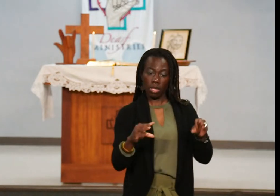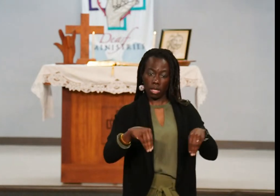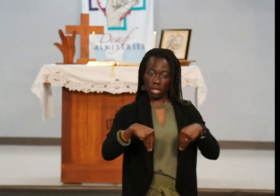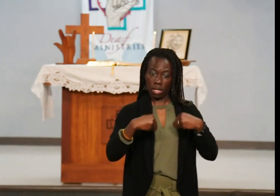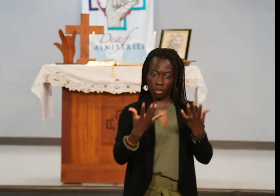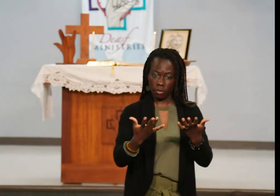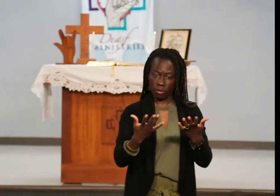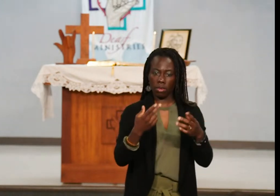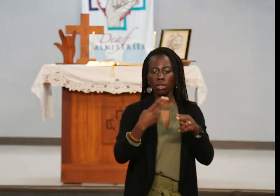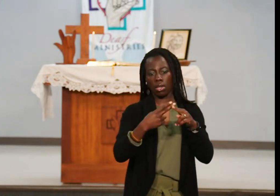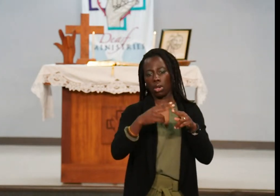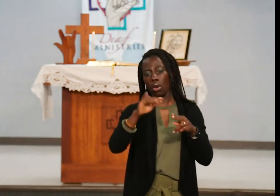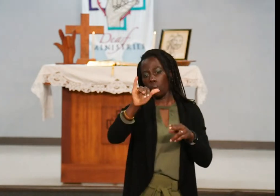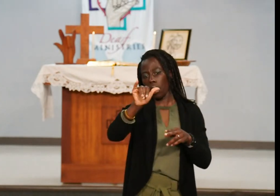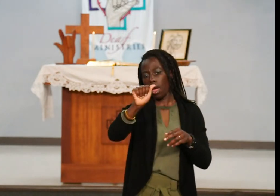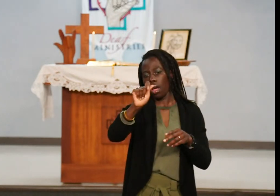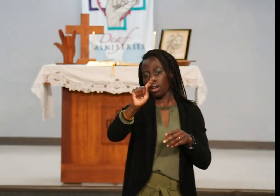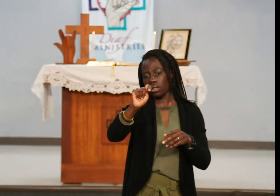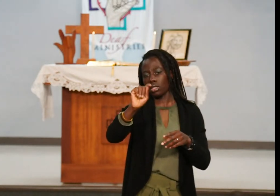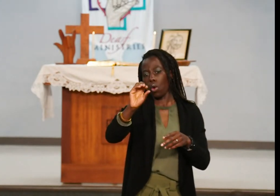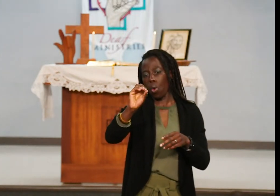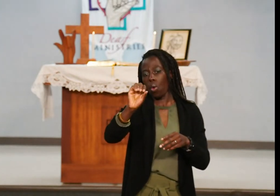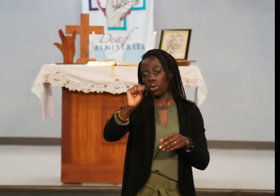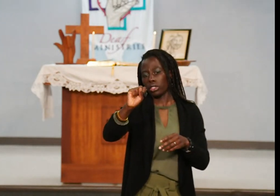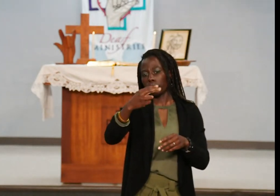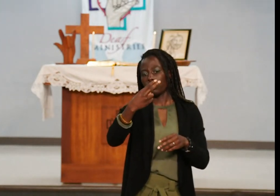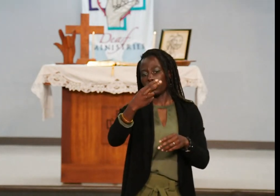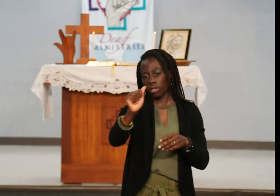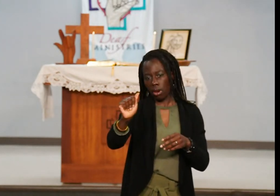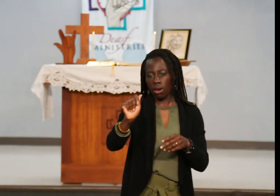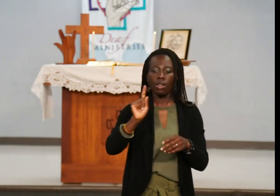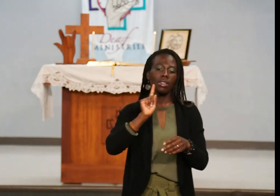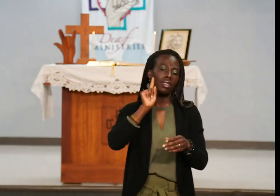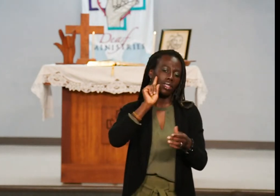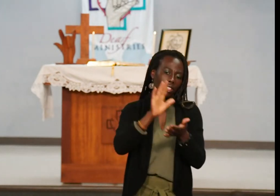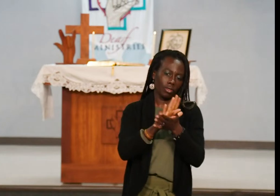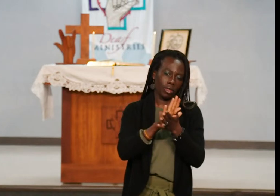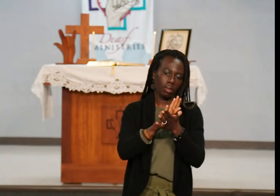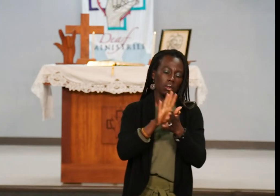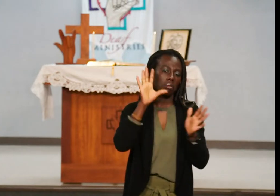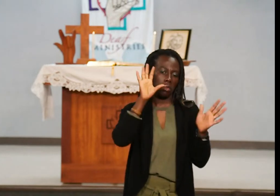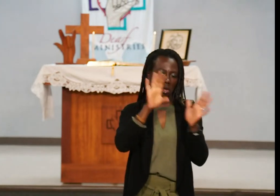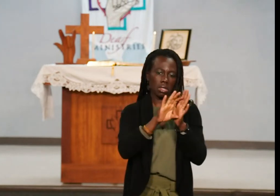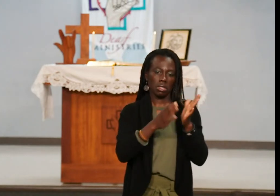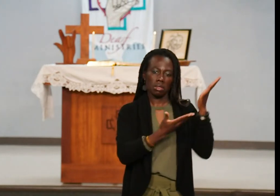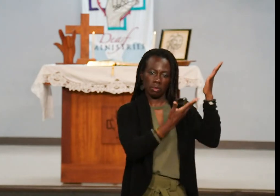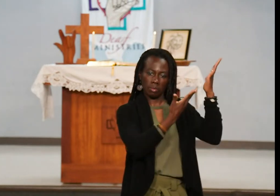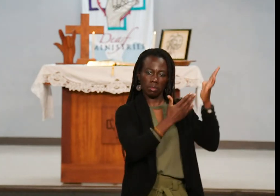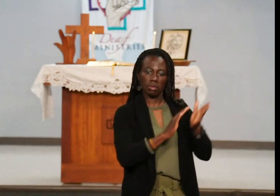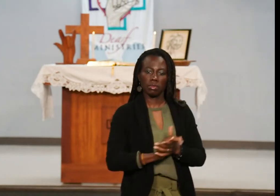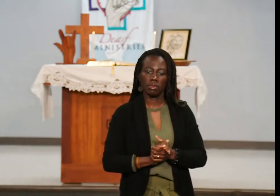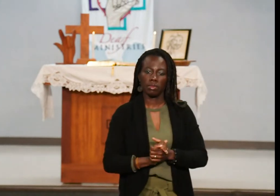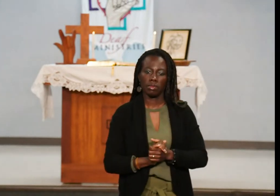school, as you see here, the Yatosha Deaf School. And you can visit this link